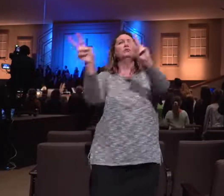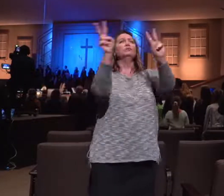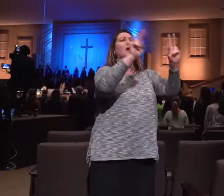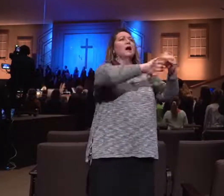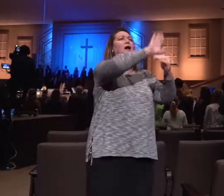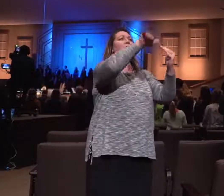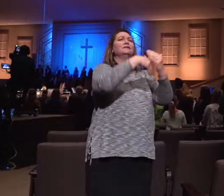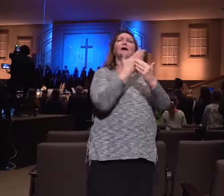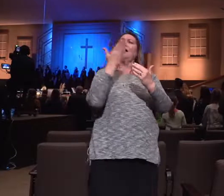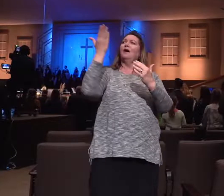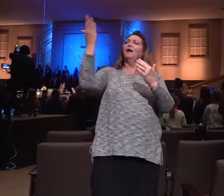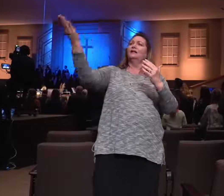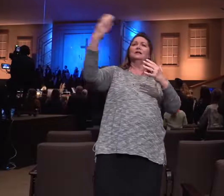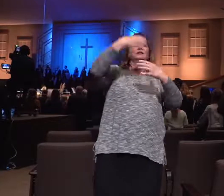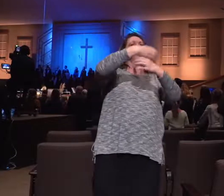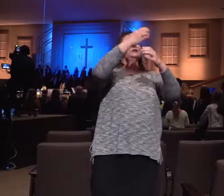grand